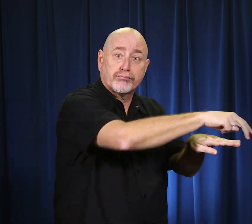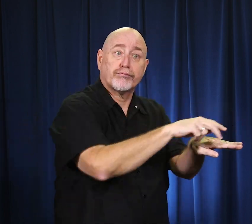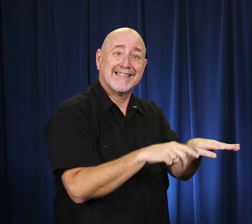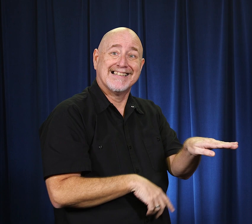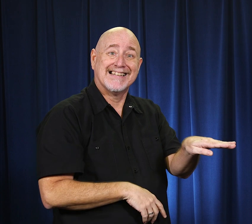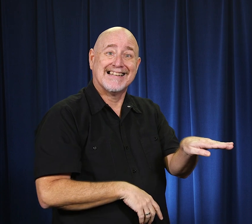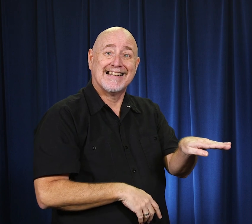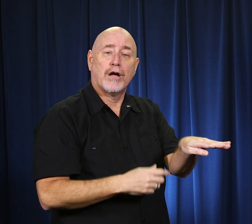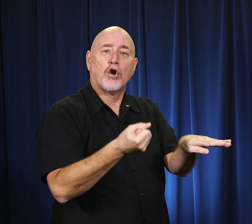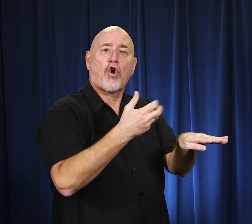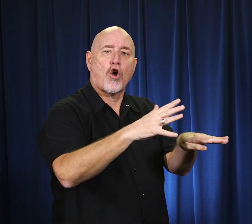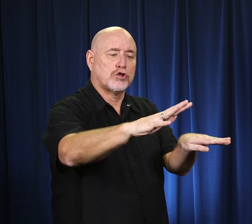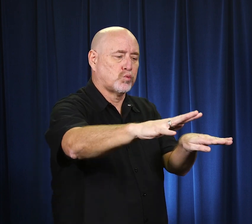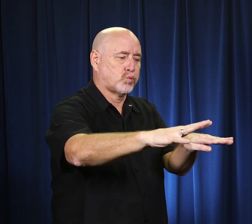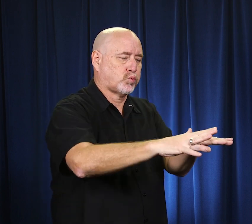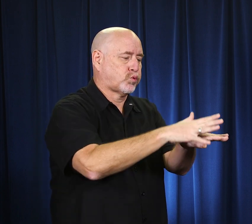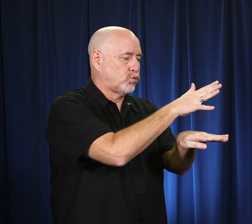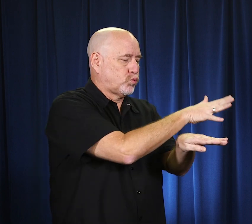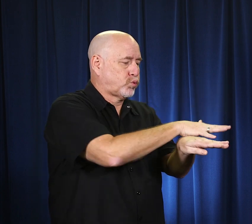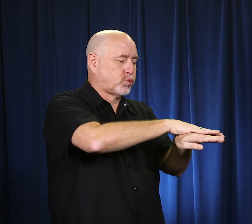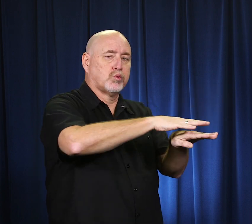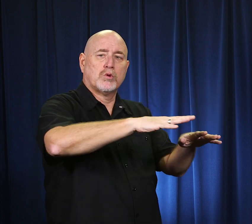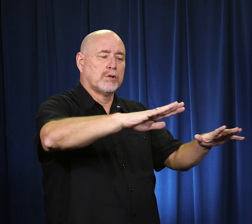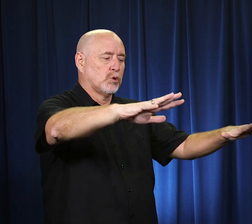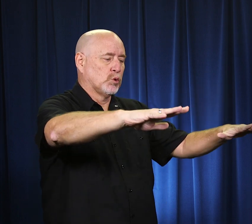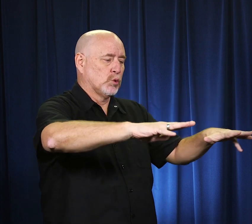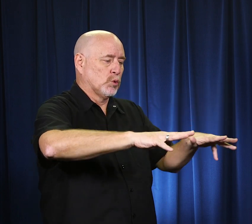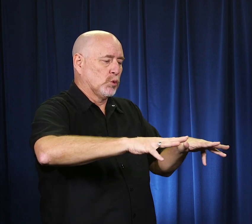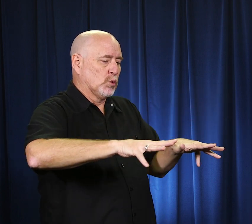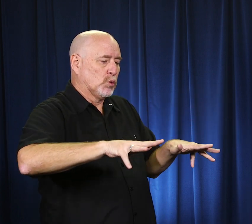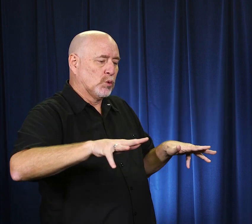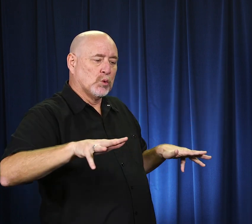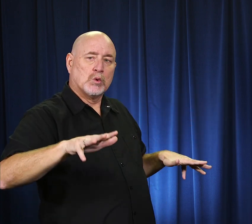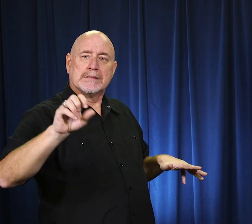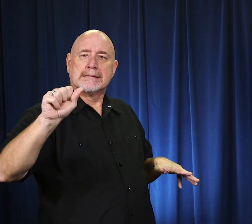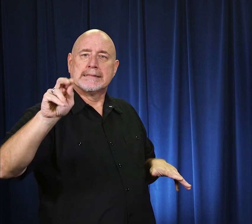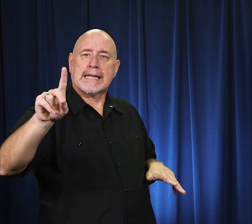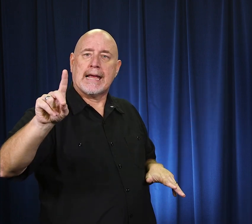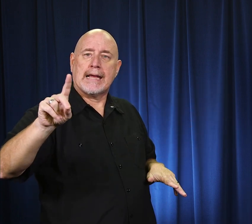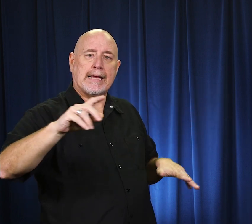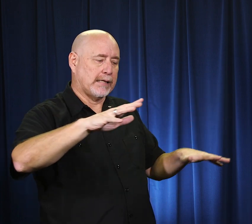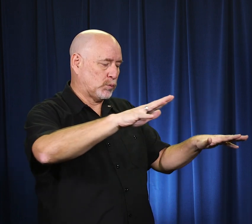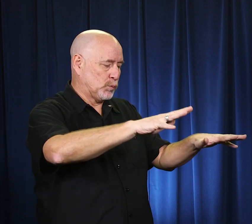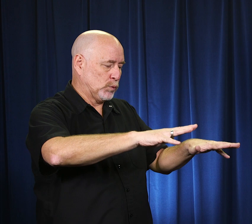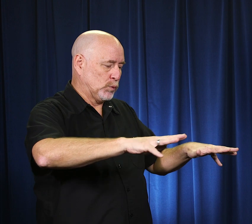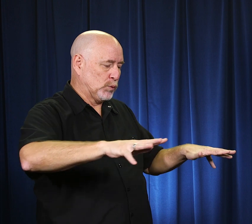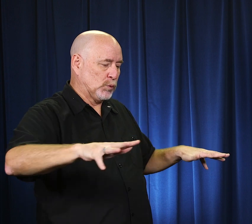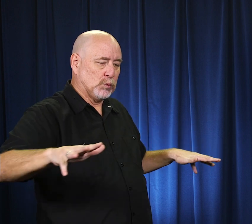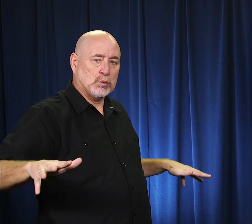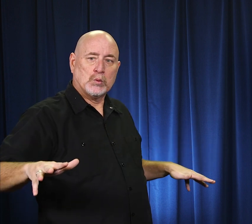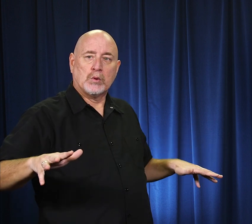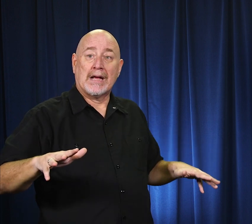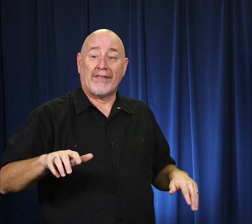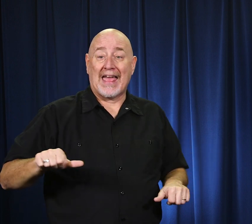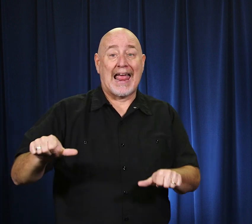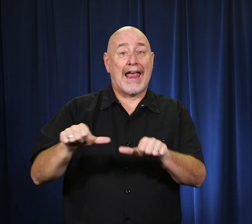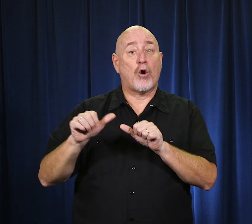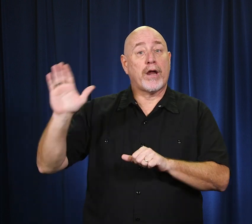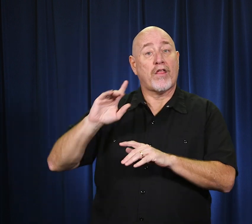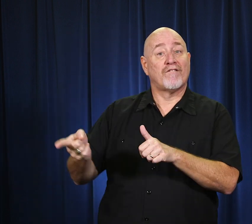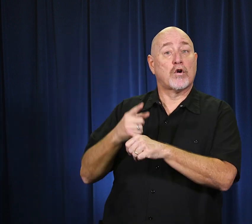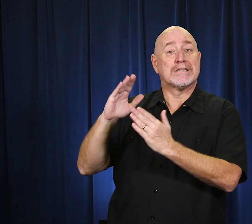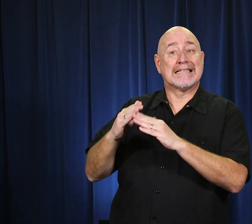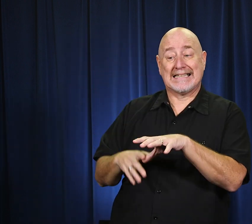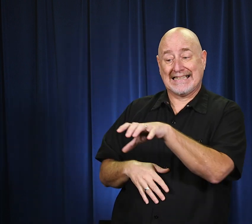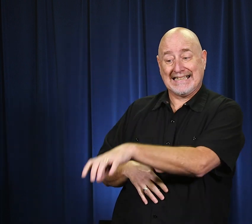were poured into the Mediterranean Sea, it caused the sand to build up there around the mainland, and the